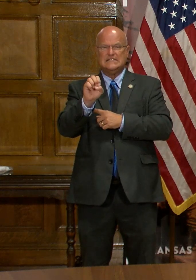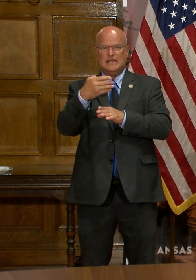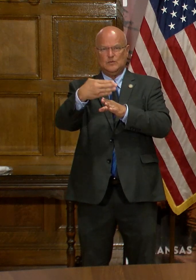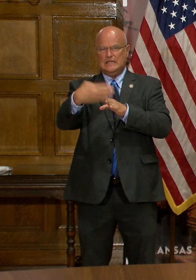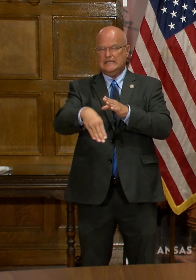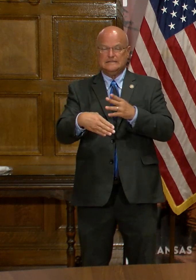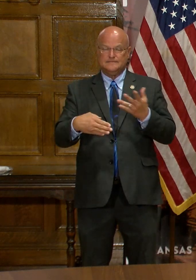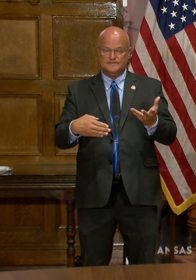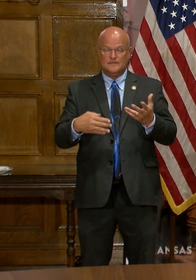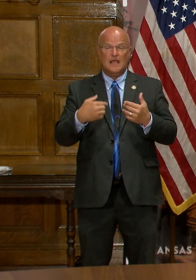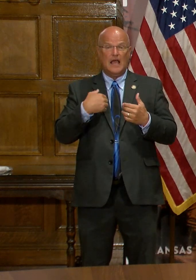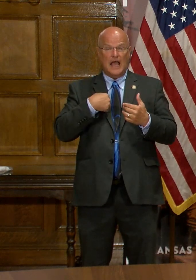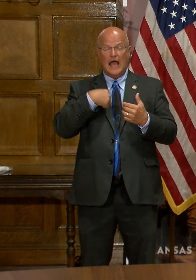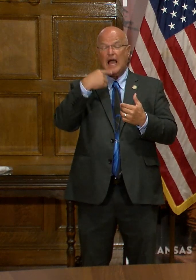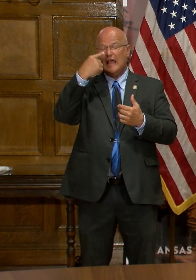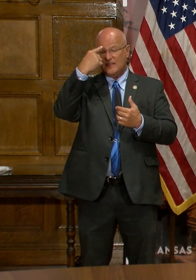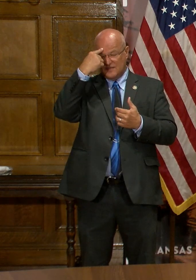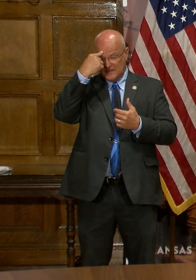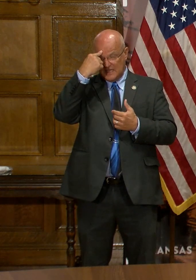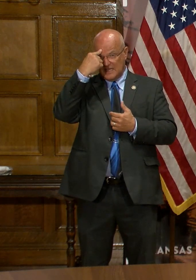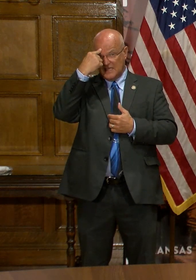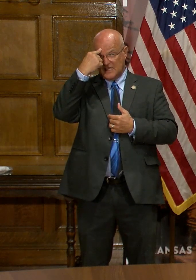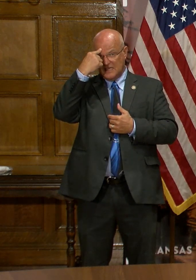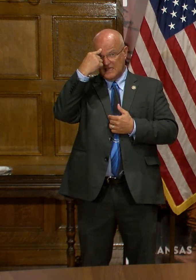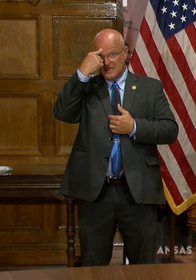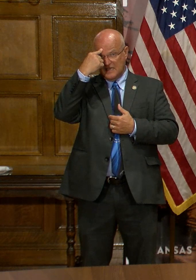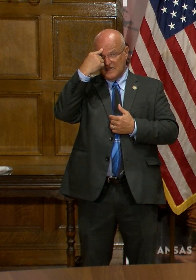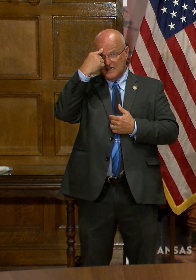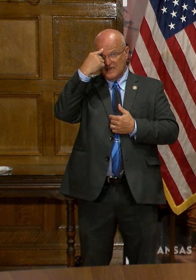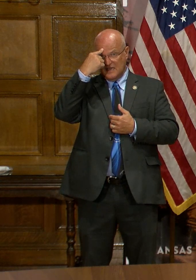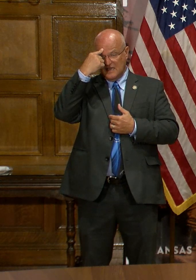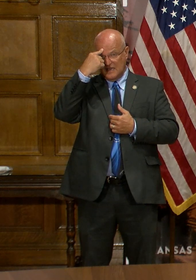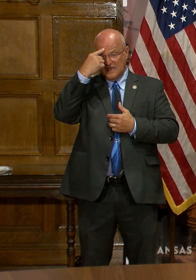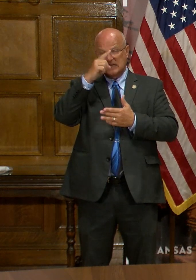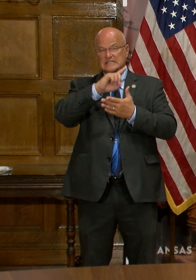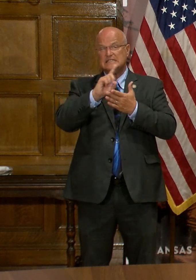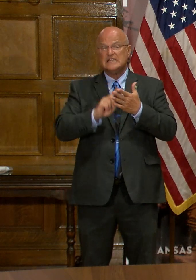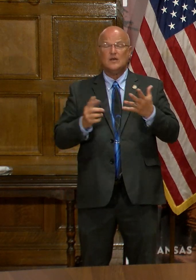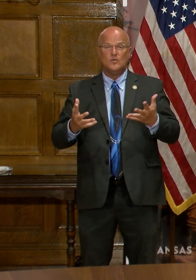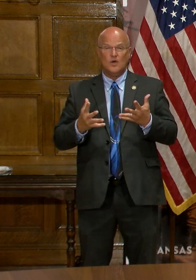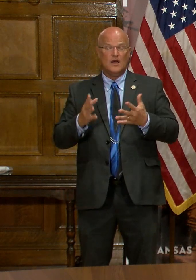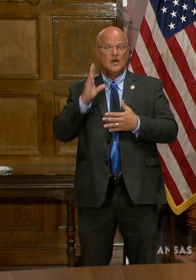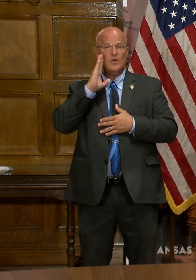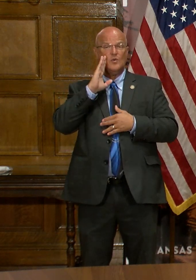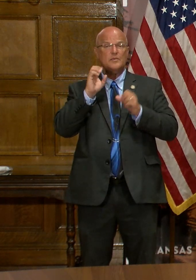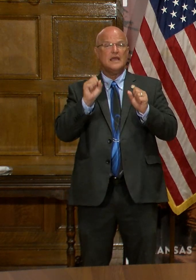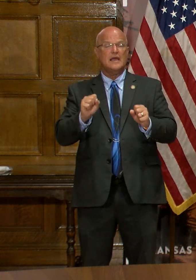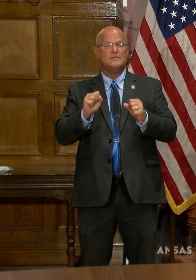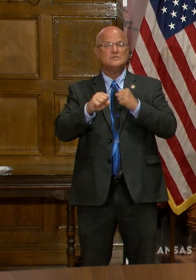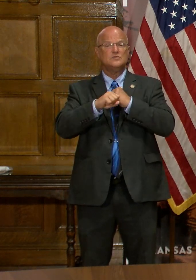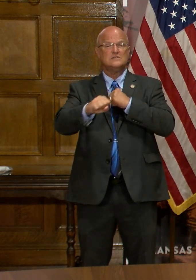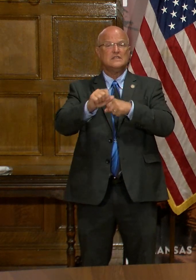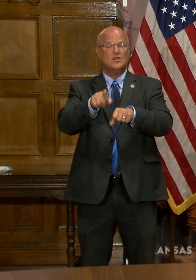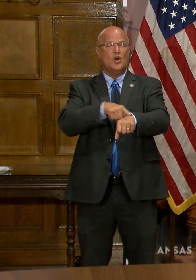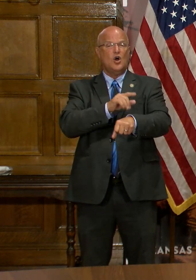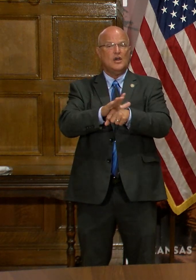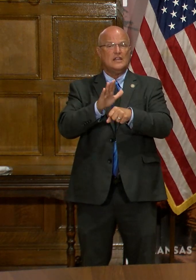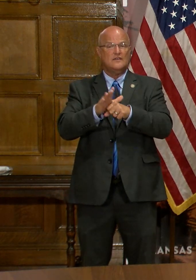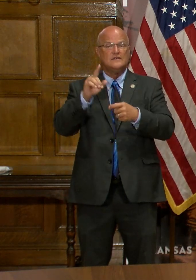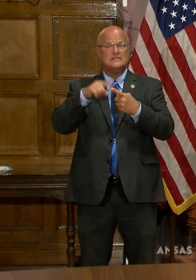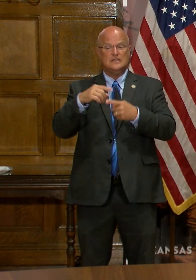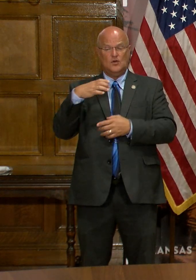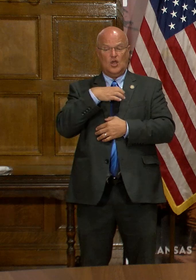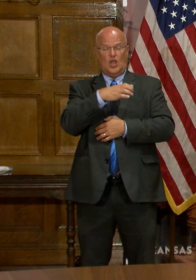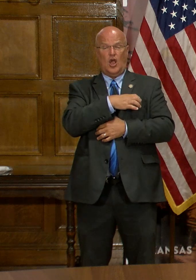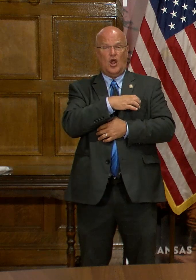end. I do believe it will be. The design is that it will be able to extend long enough until Congress